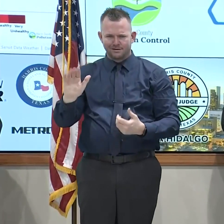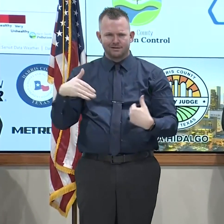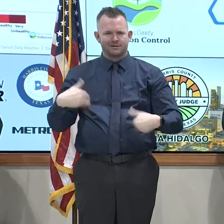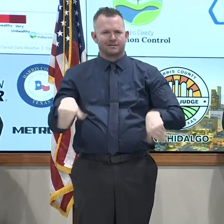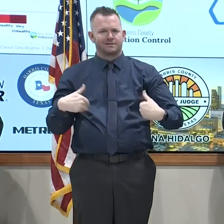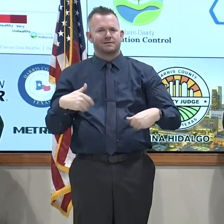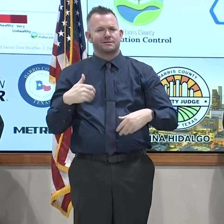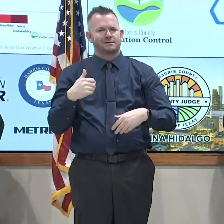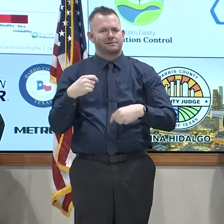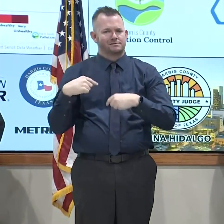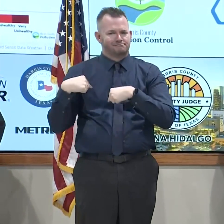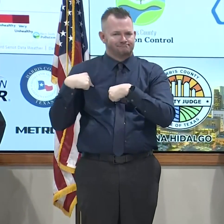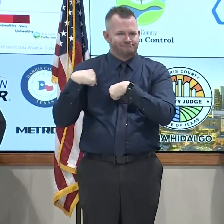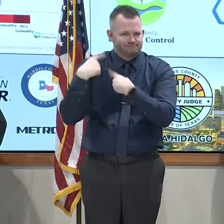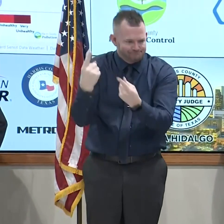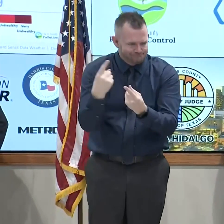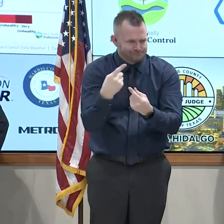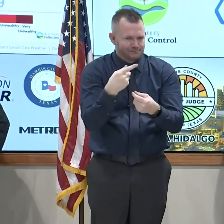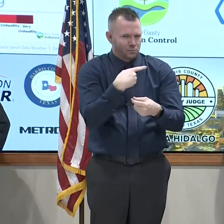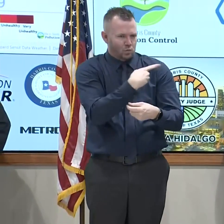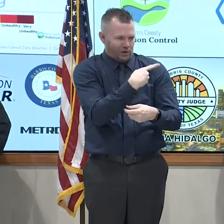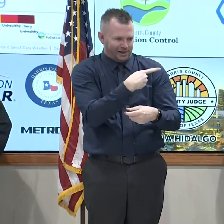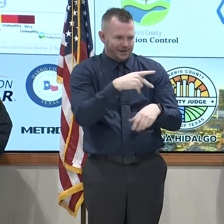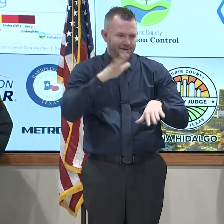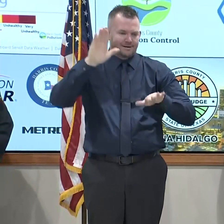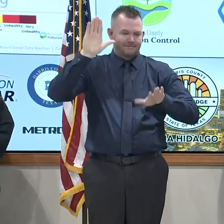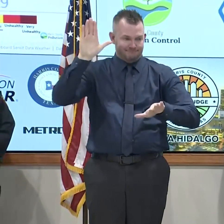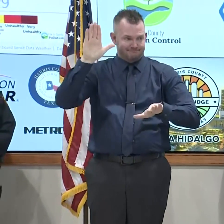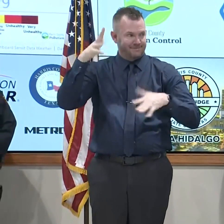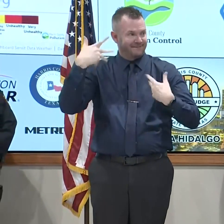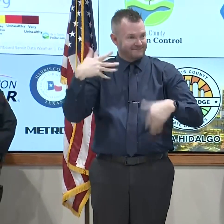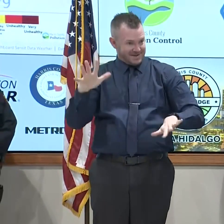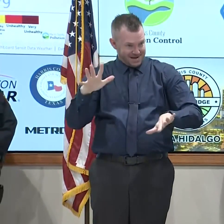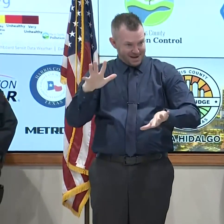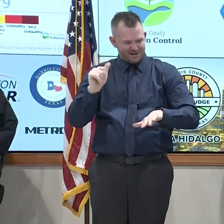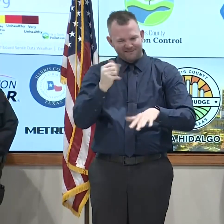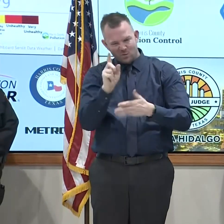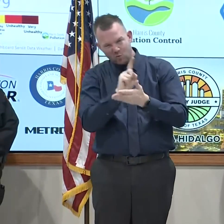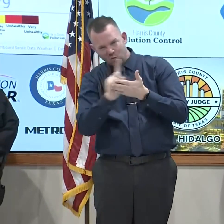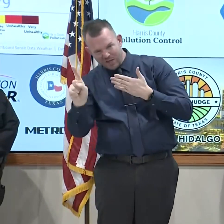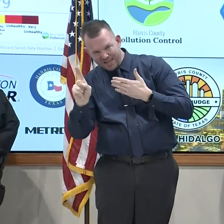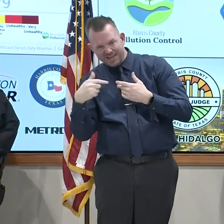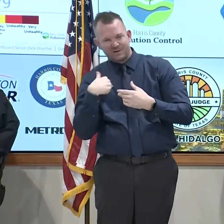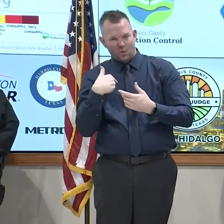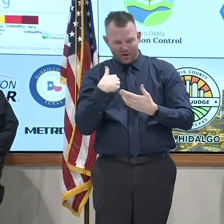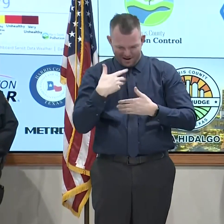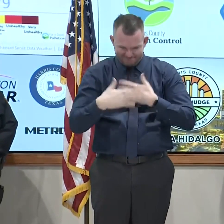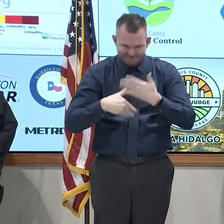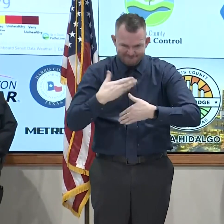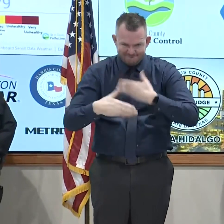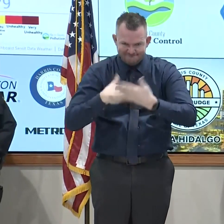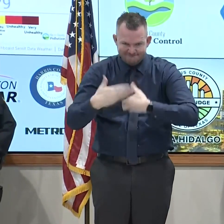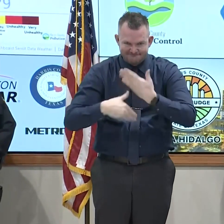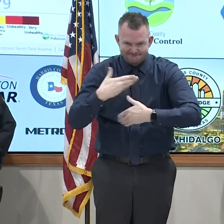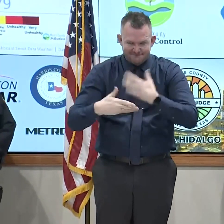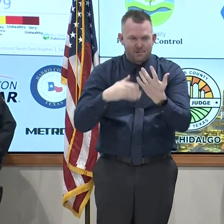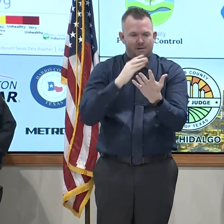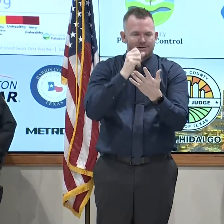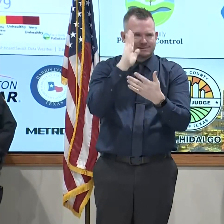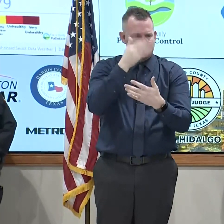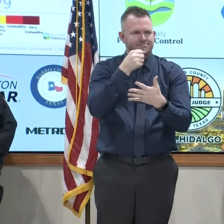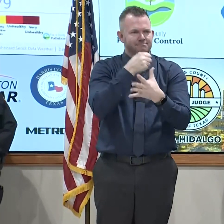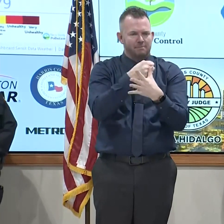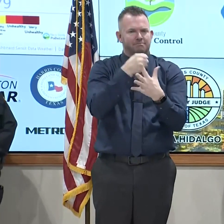the first of what would seem like never-ending crises hit. That was the ITC